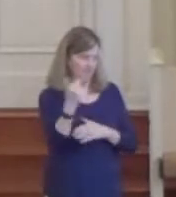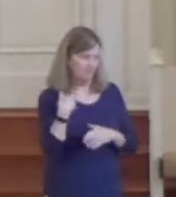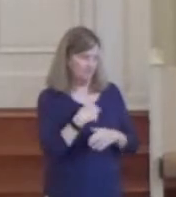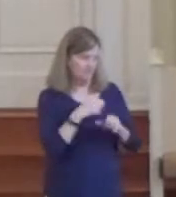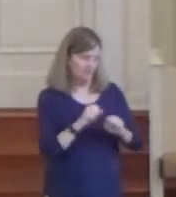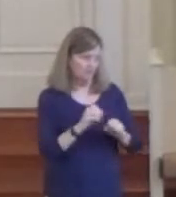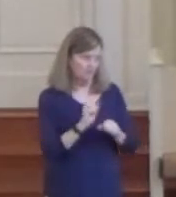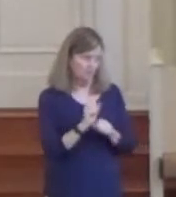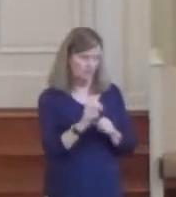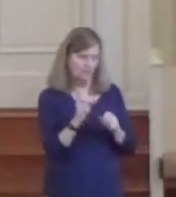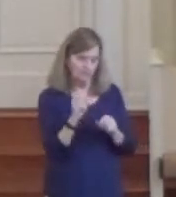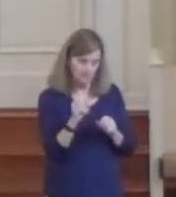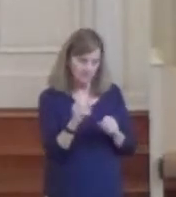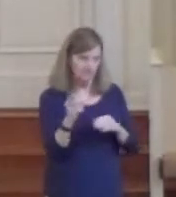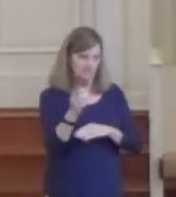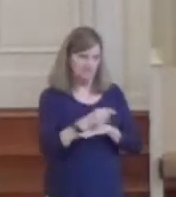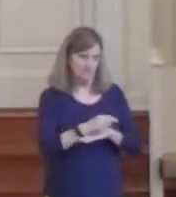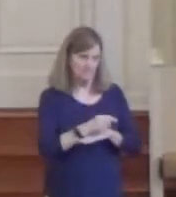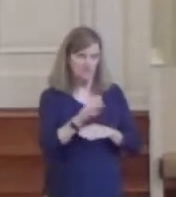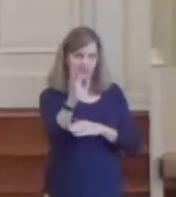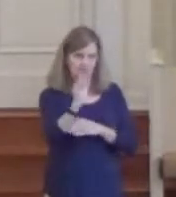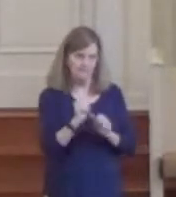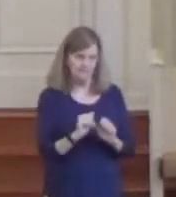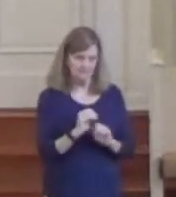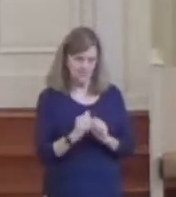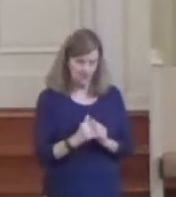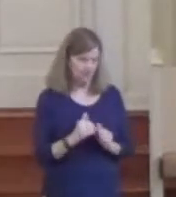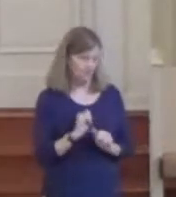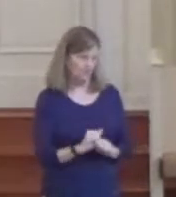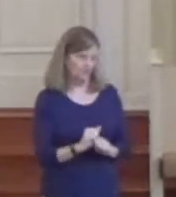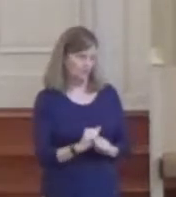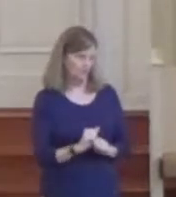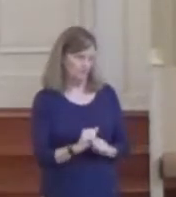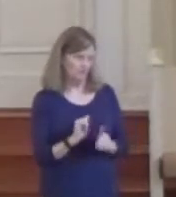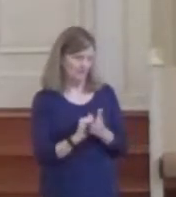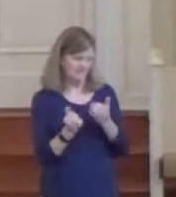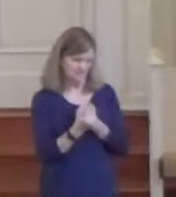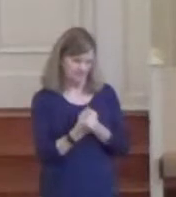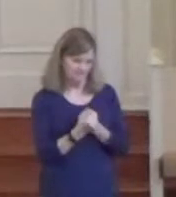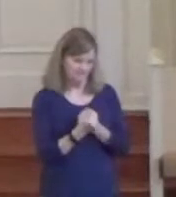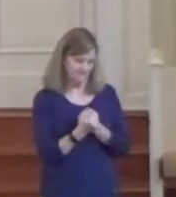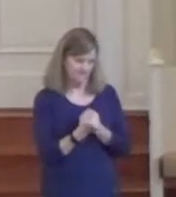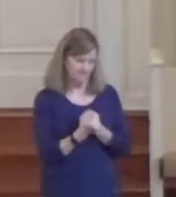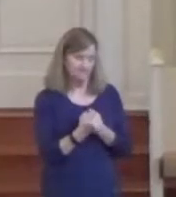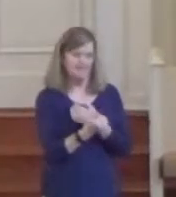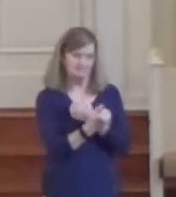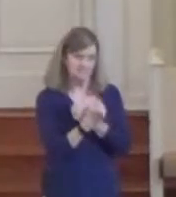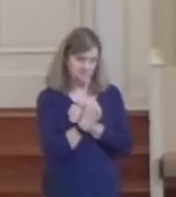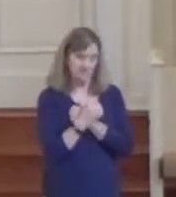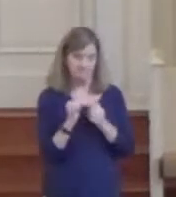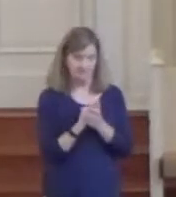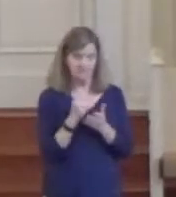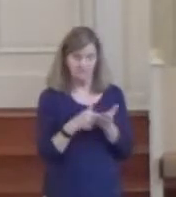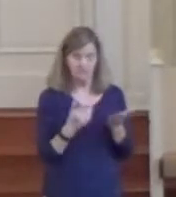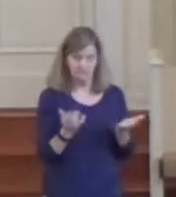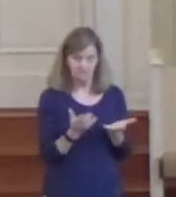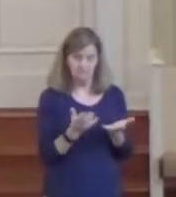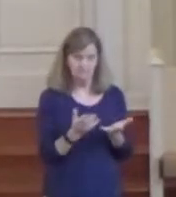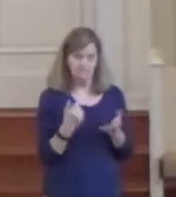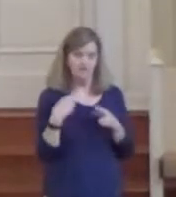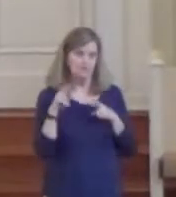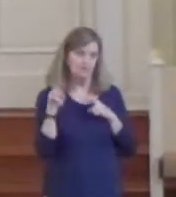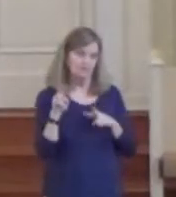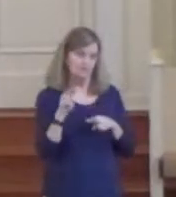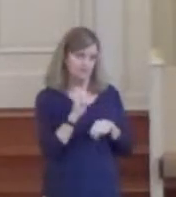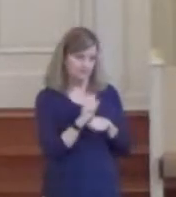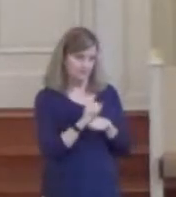and God blesses all of our work. It's love. It's love. That's what it is. We look